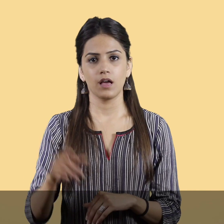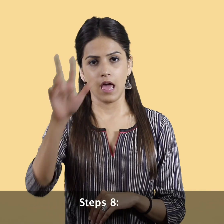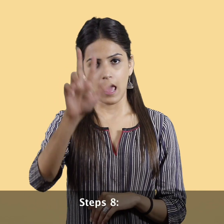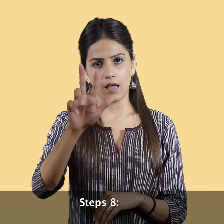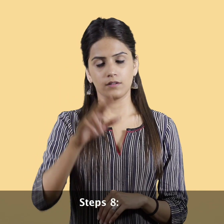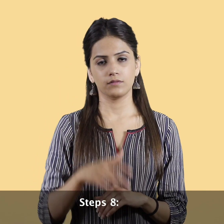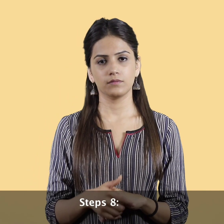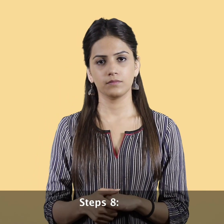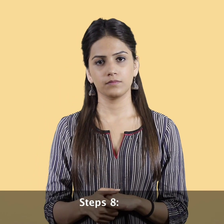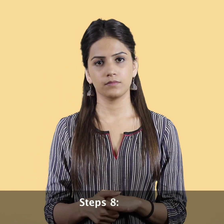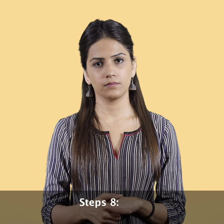Step 8.